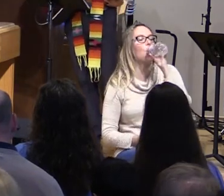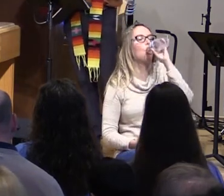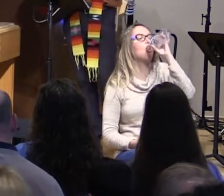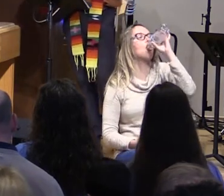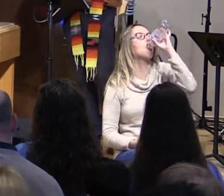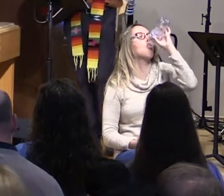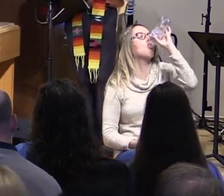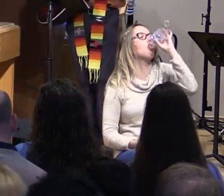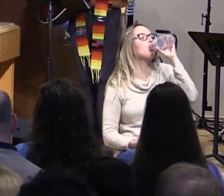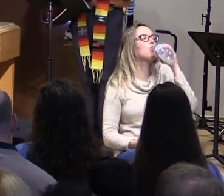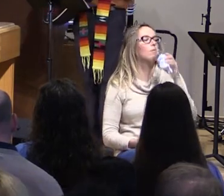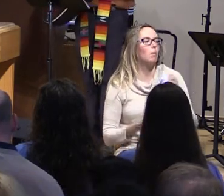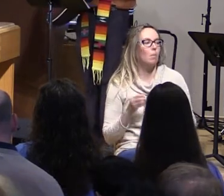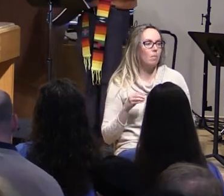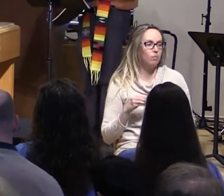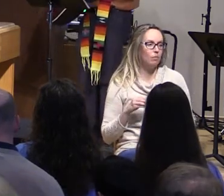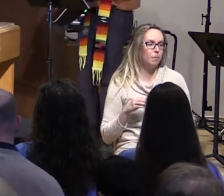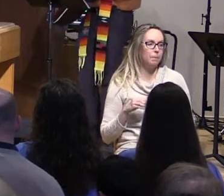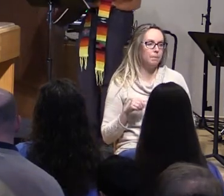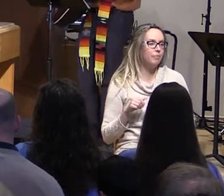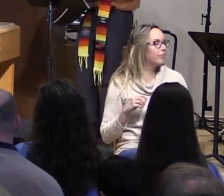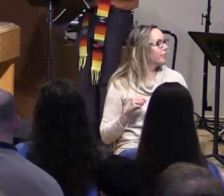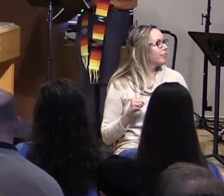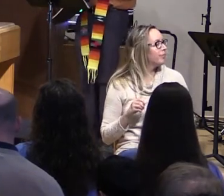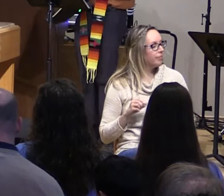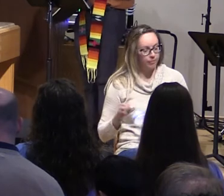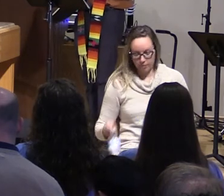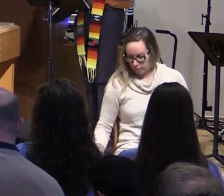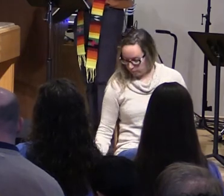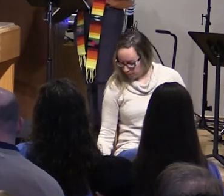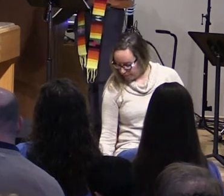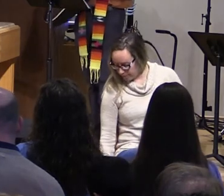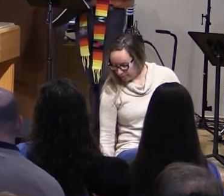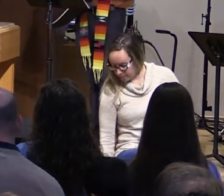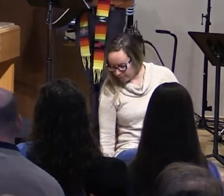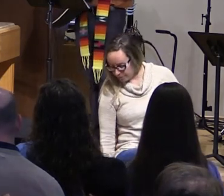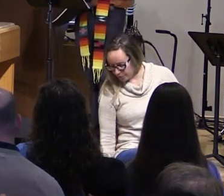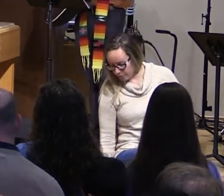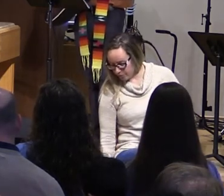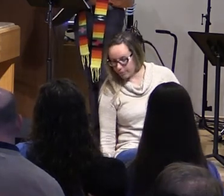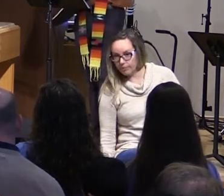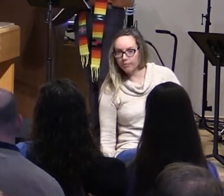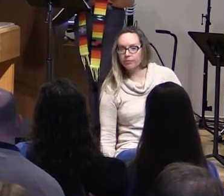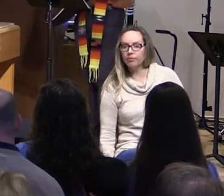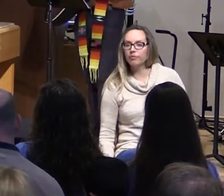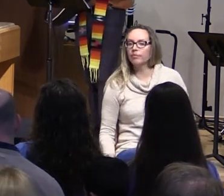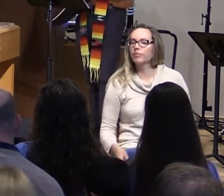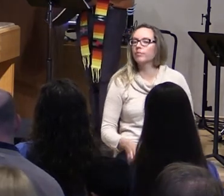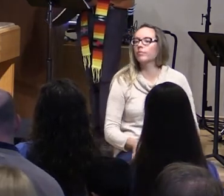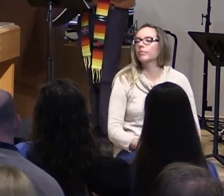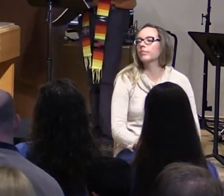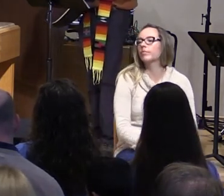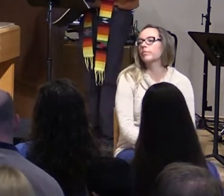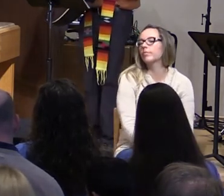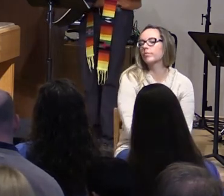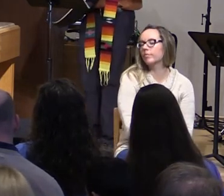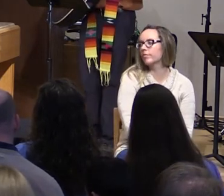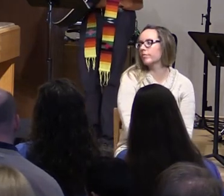never fails, it never gives up, never runs out on me. Your